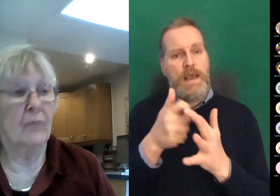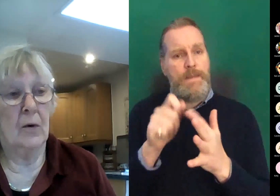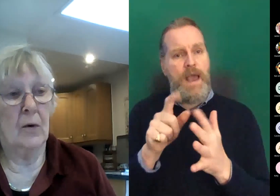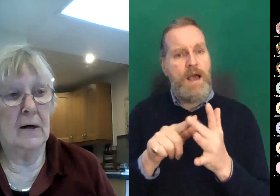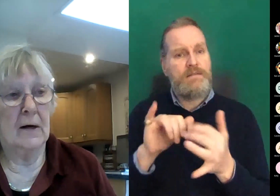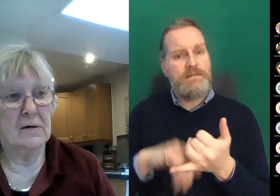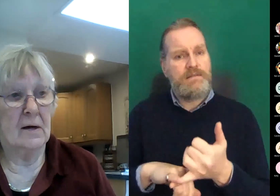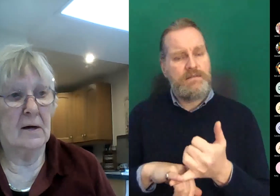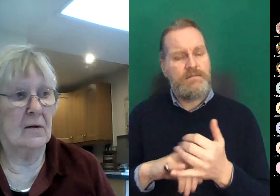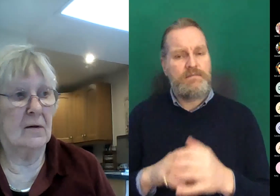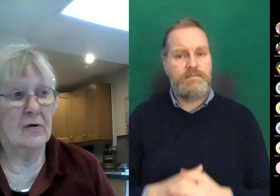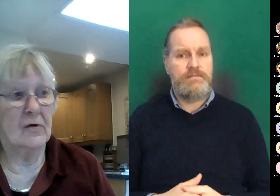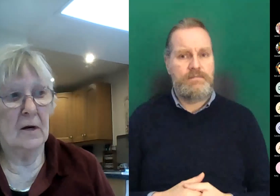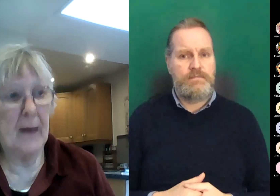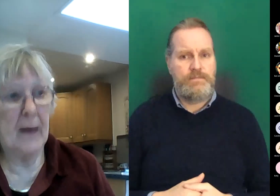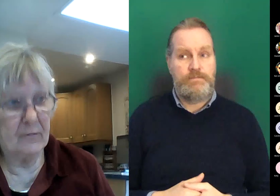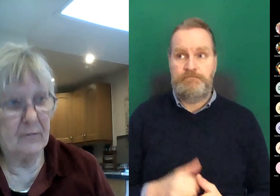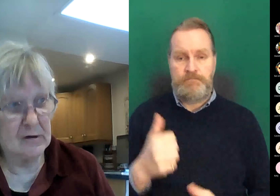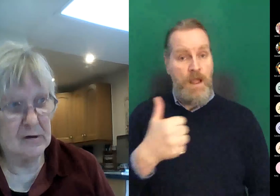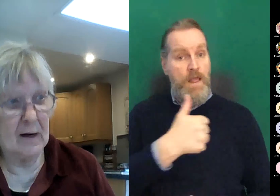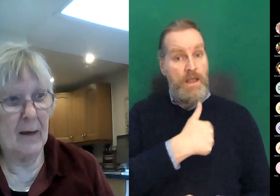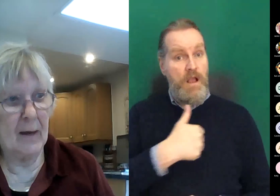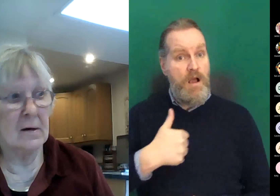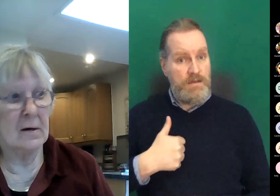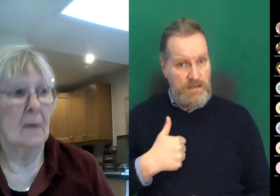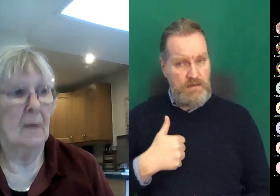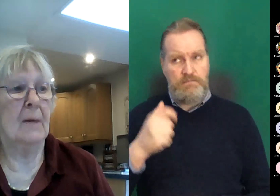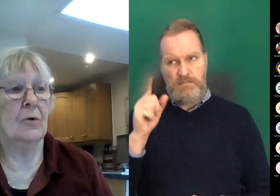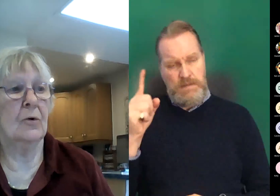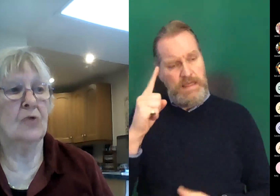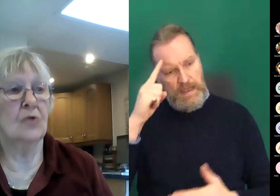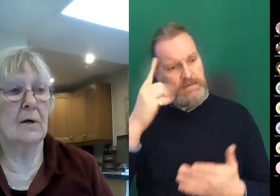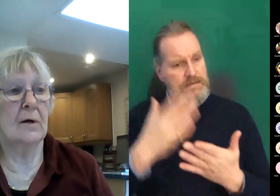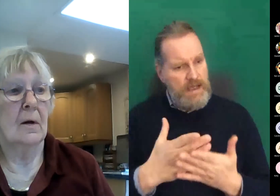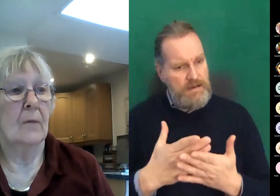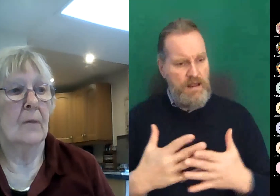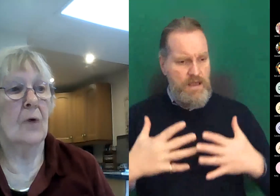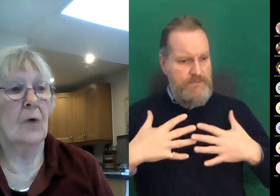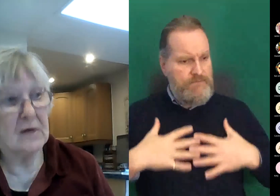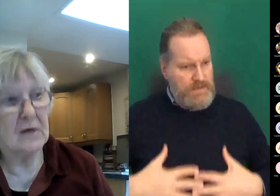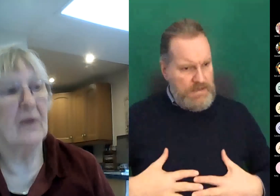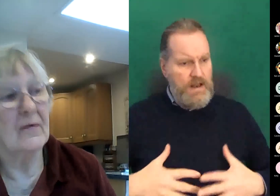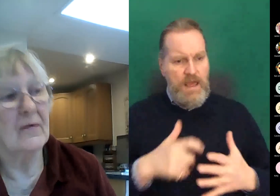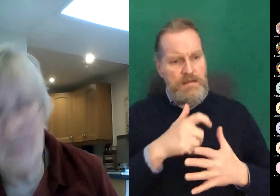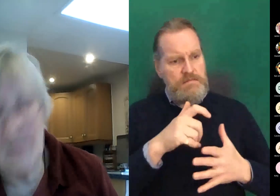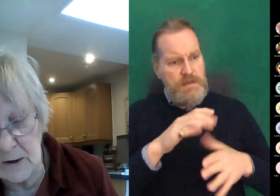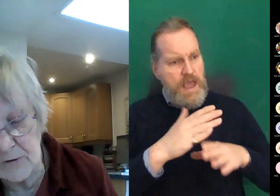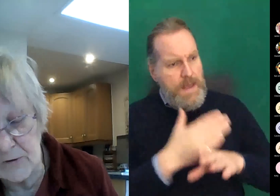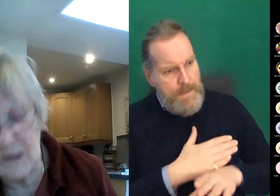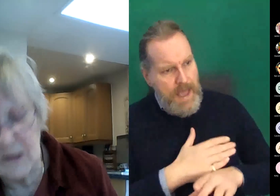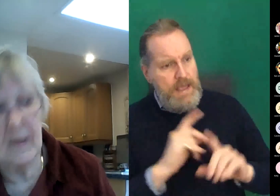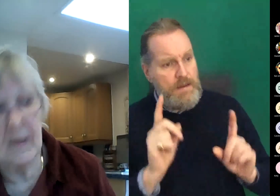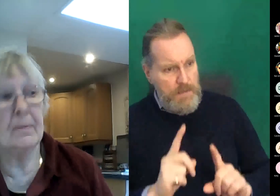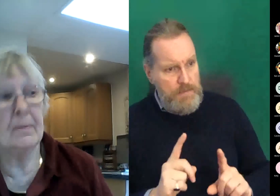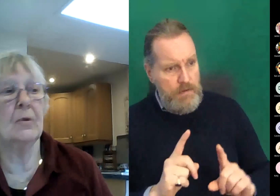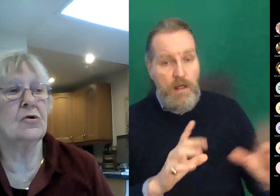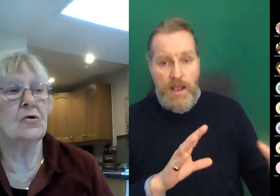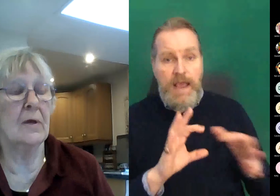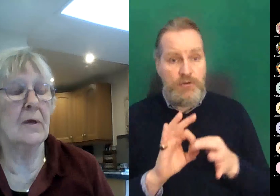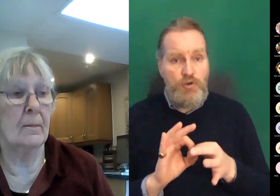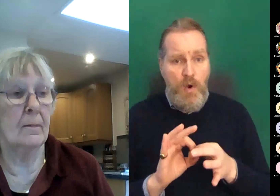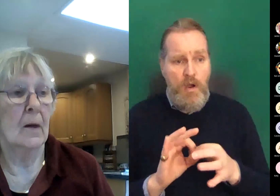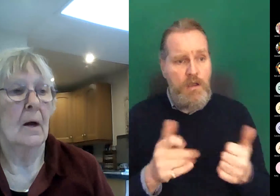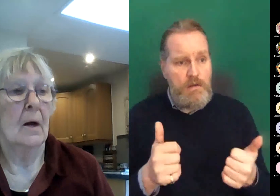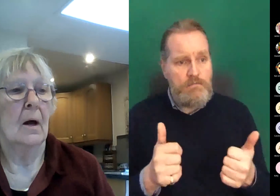They very quickly decided that physically impaired people could join, only significantly physically impaired people